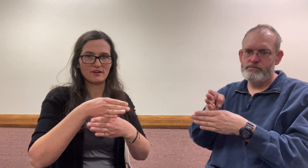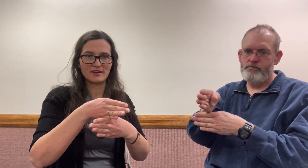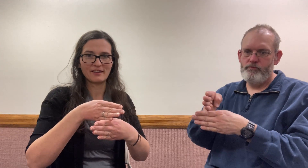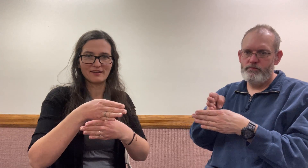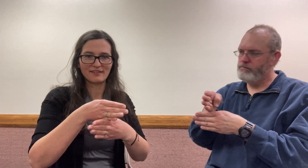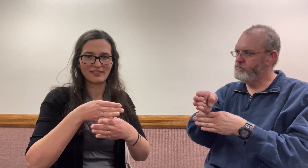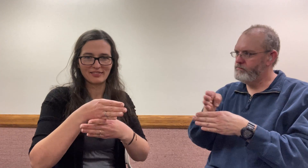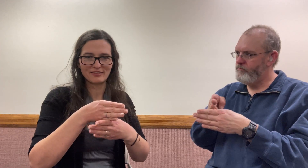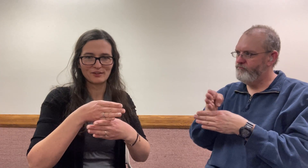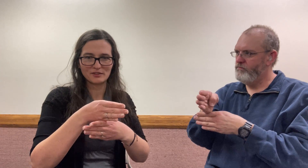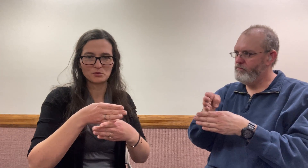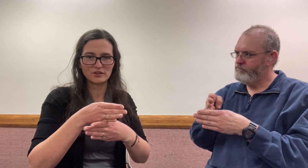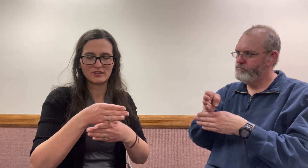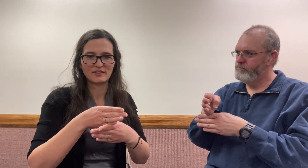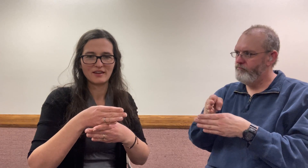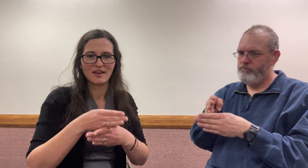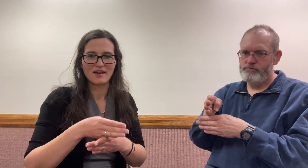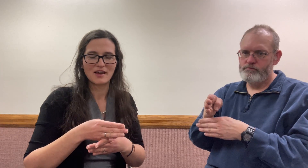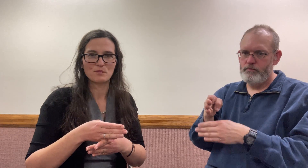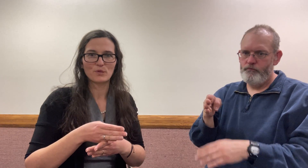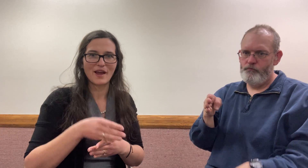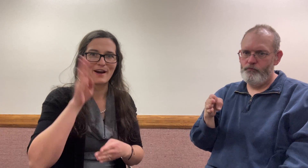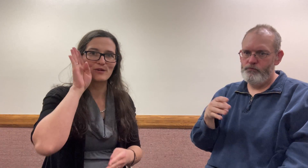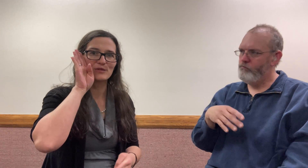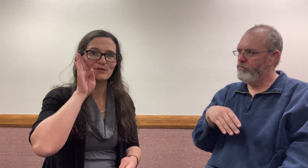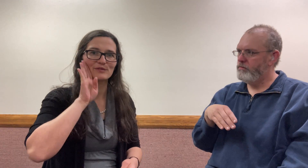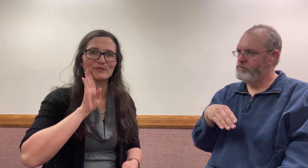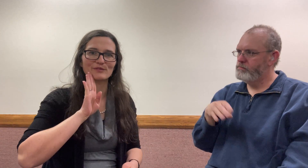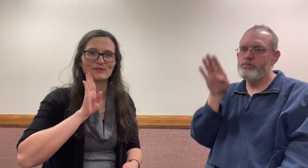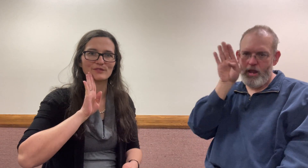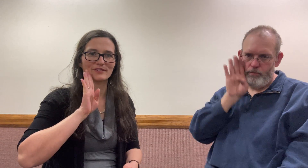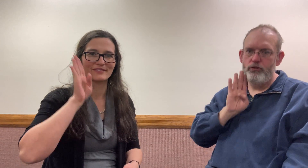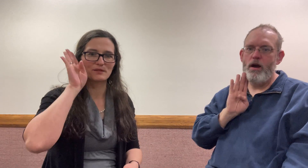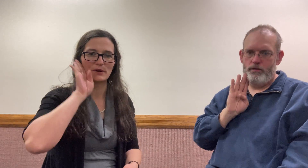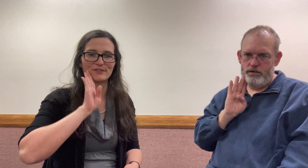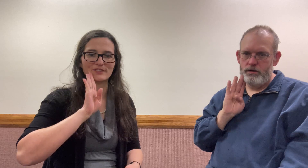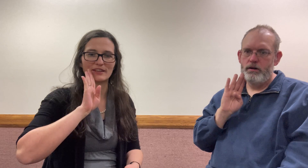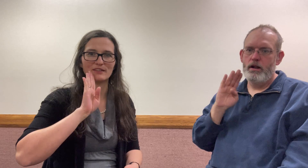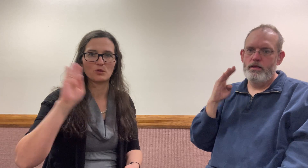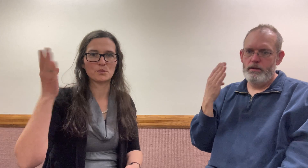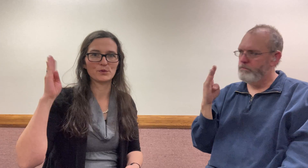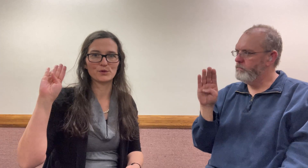sawing the wood. And brown, like brown skin, or blue.